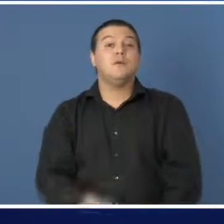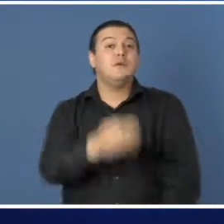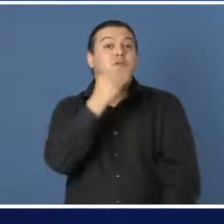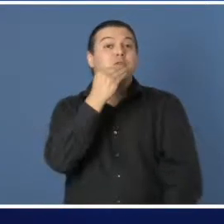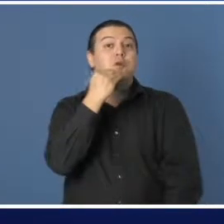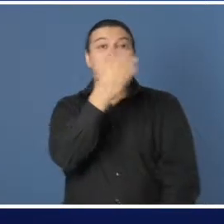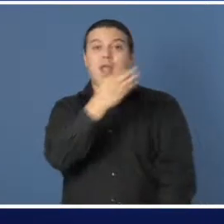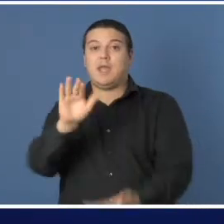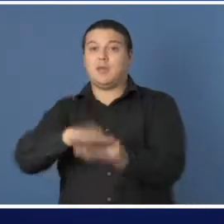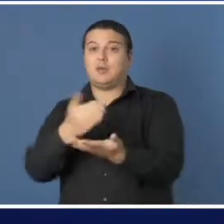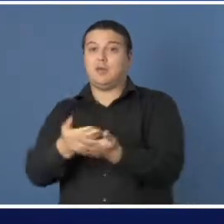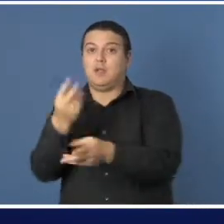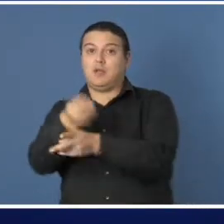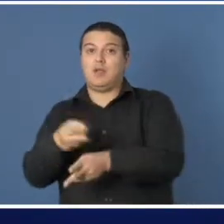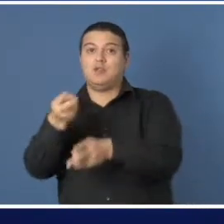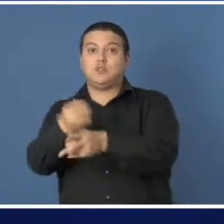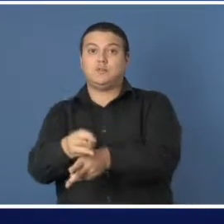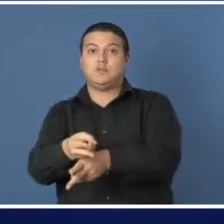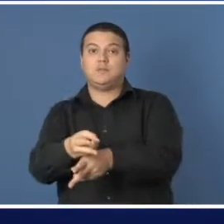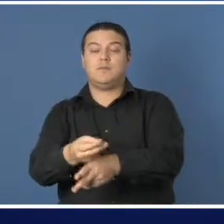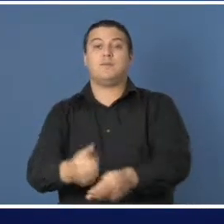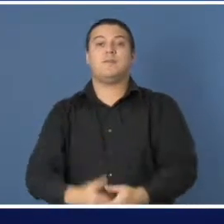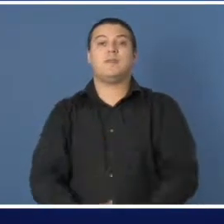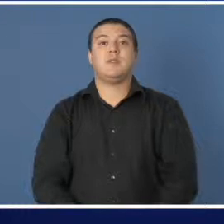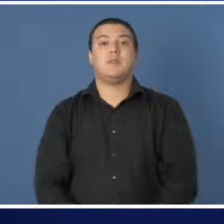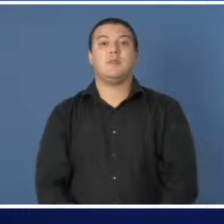Food and cooking precautions